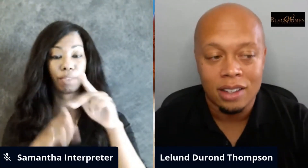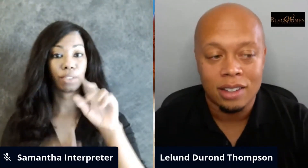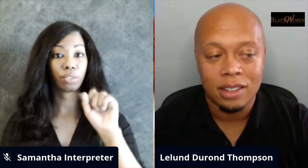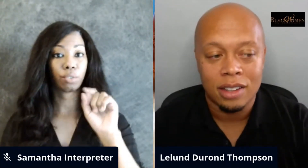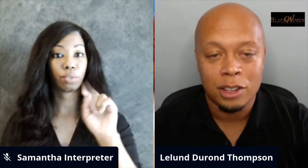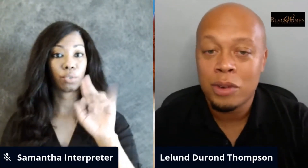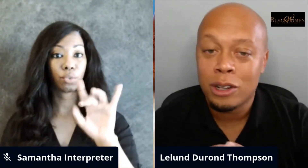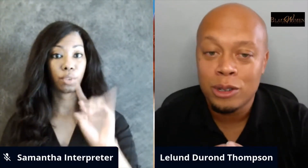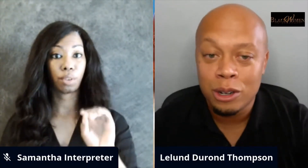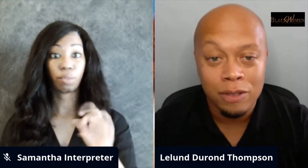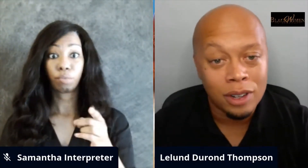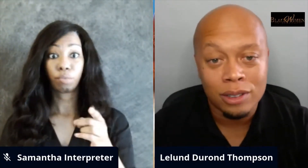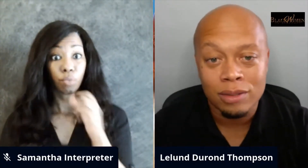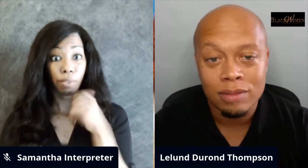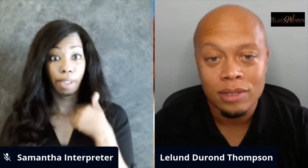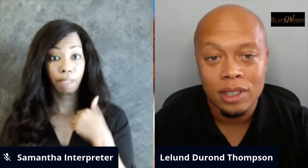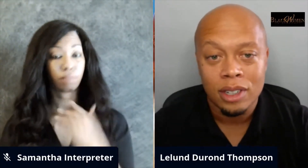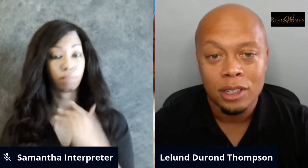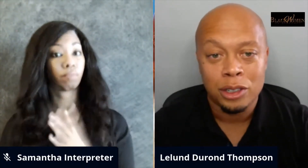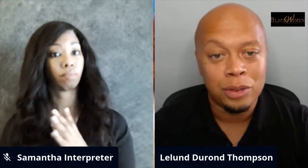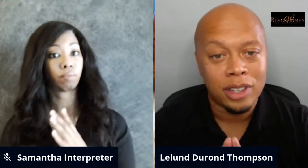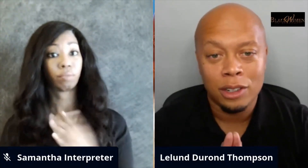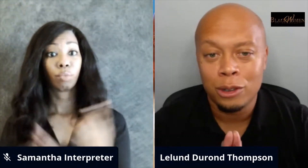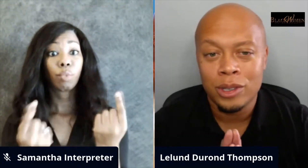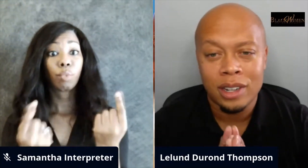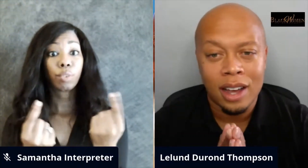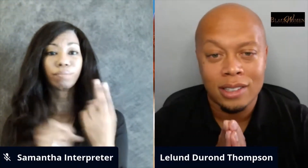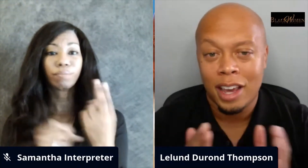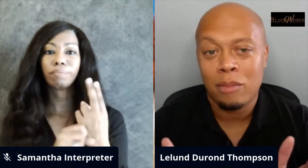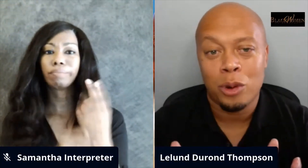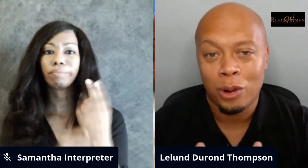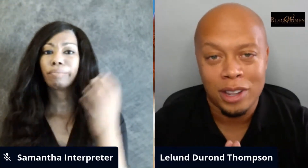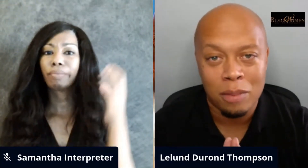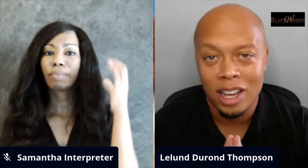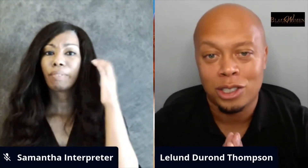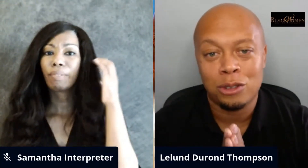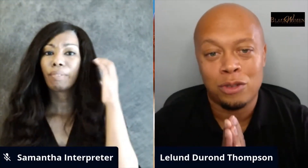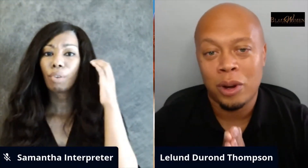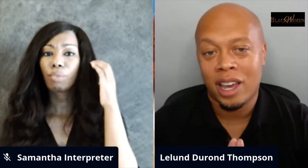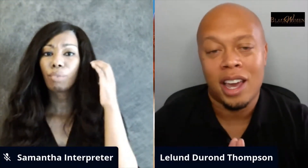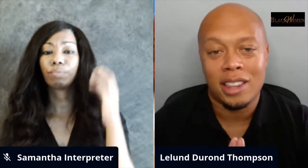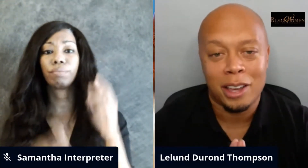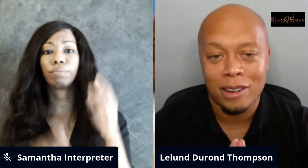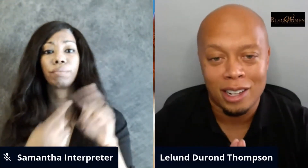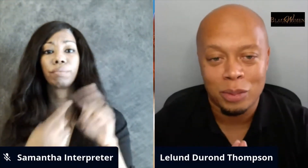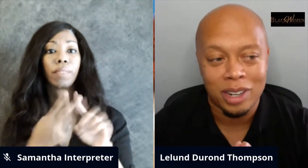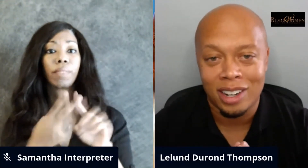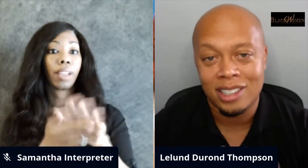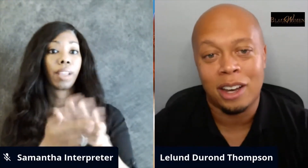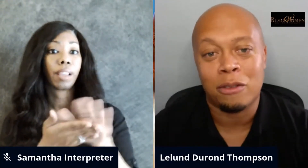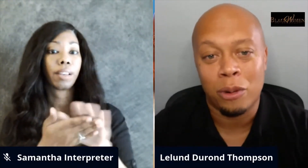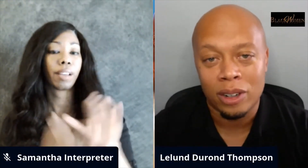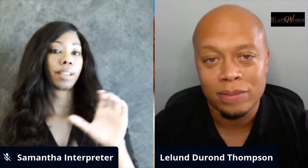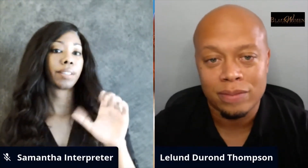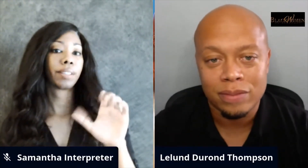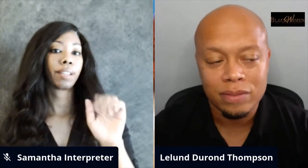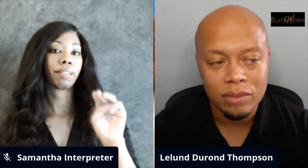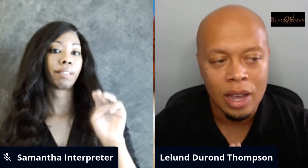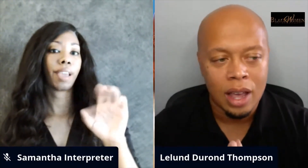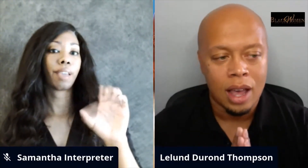that, you can use your phone. You can use a nice camcorder that might shoot 4K that you're not spending a ton